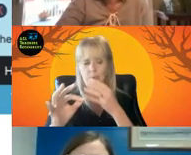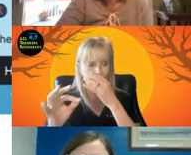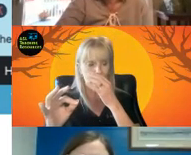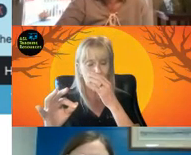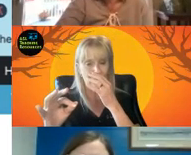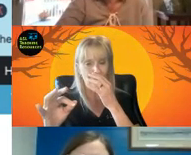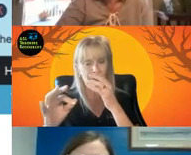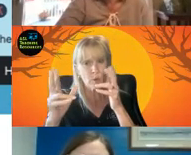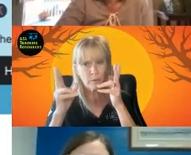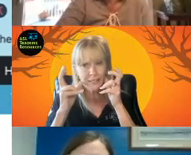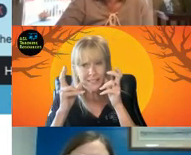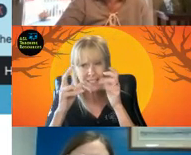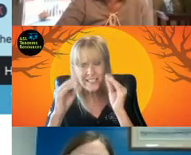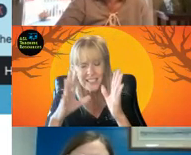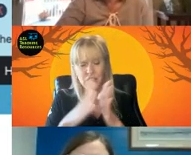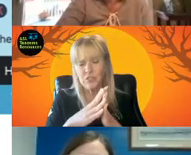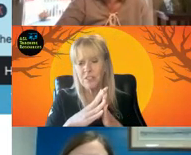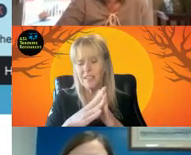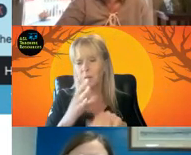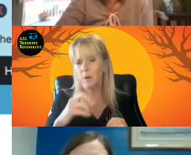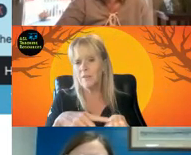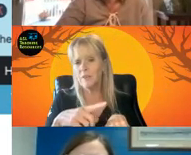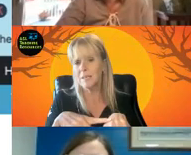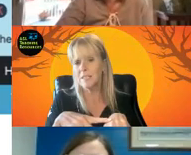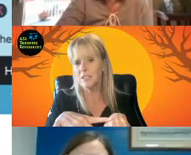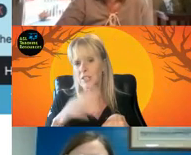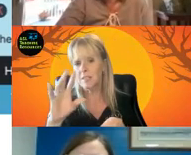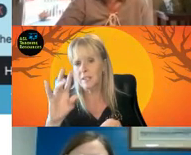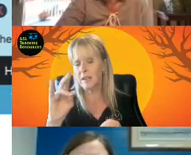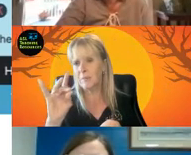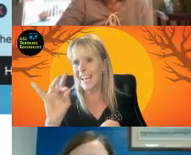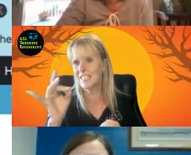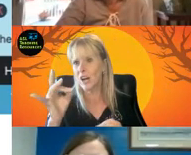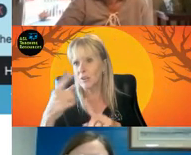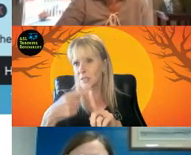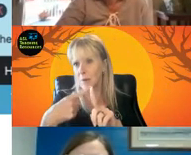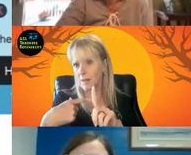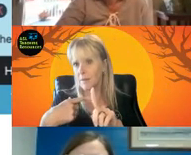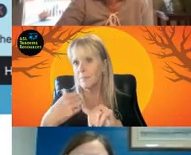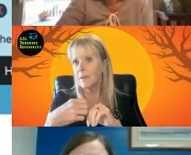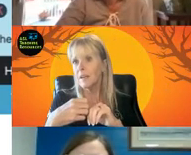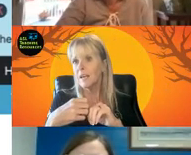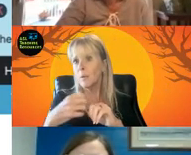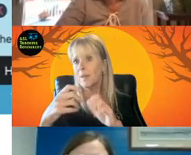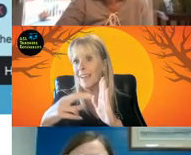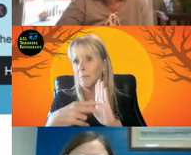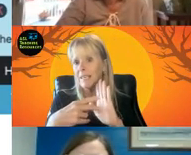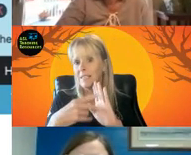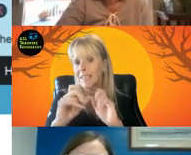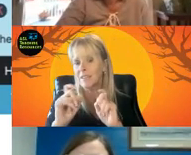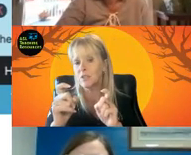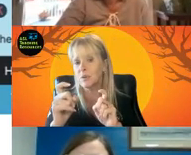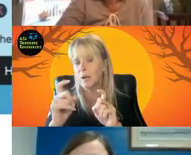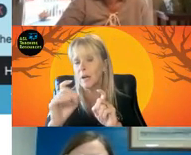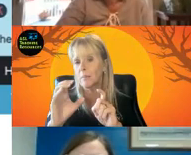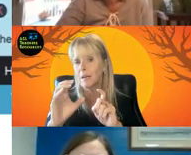several options. So we were listening to teachers, like one of them is just $8 a month. And what that means,